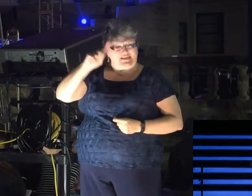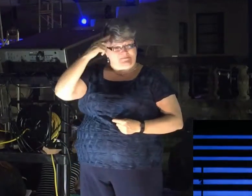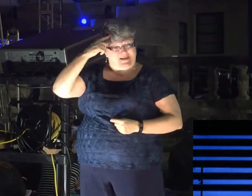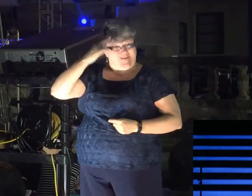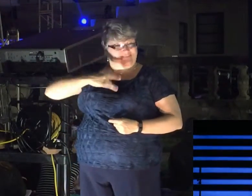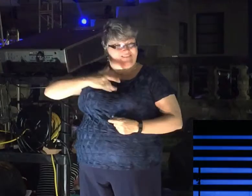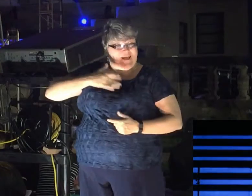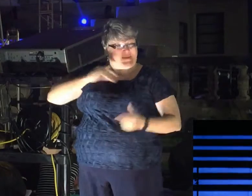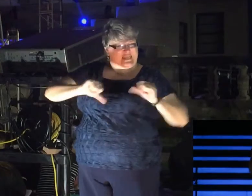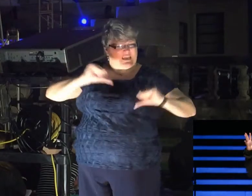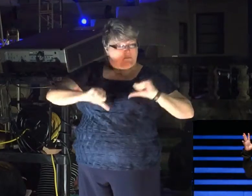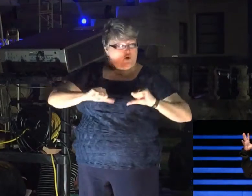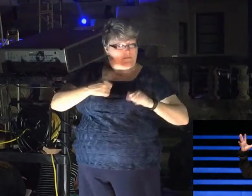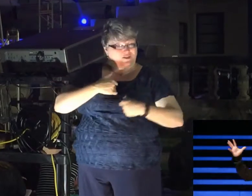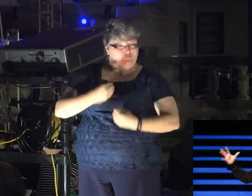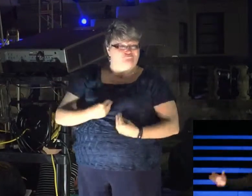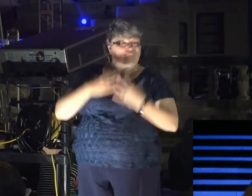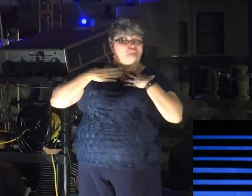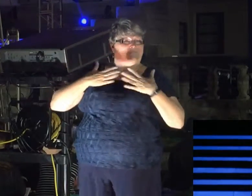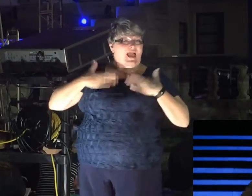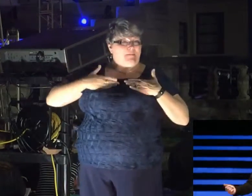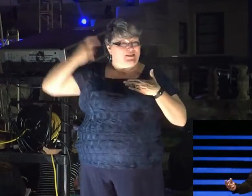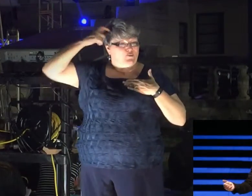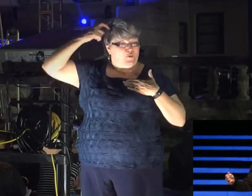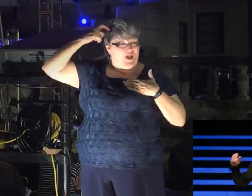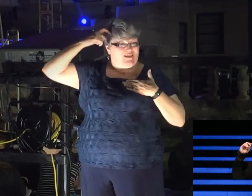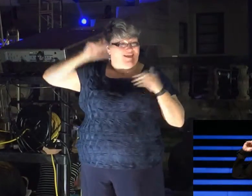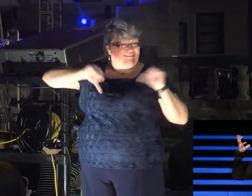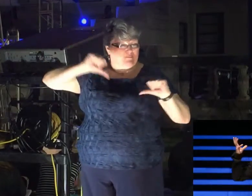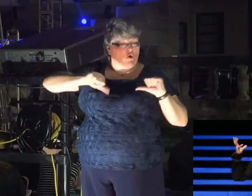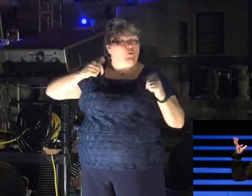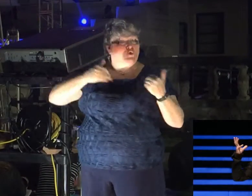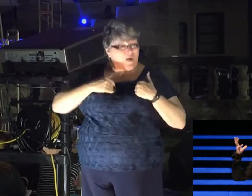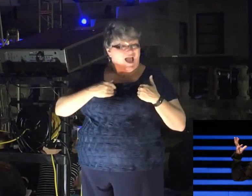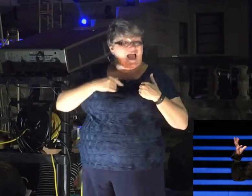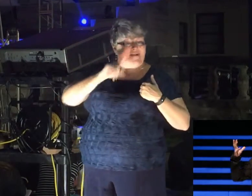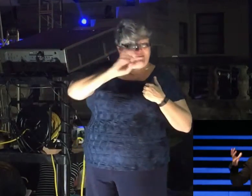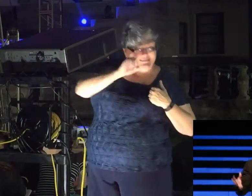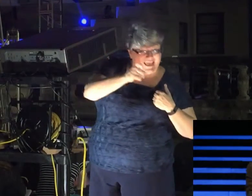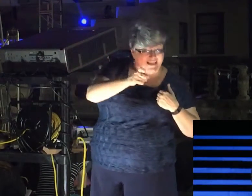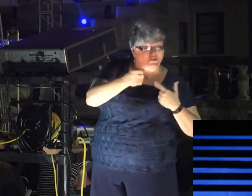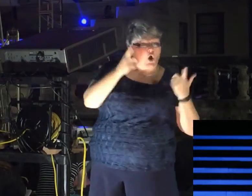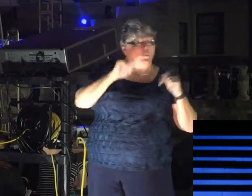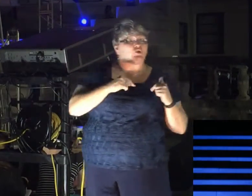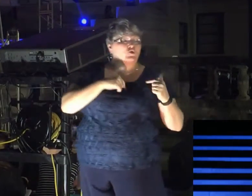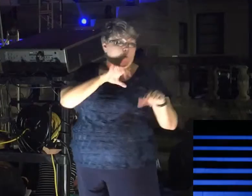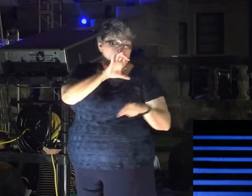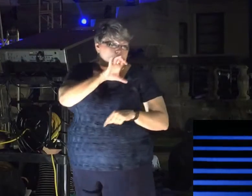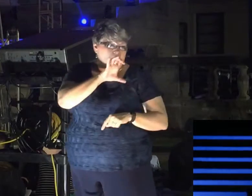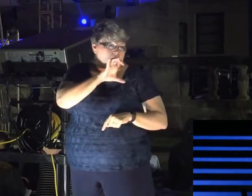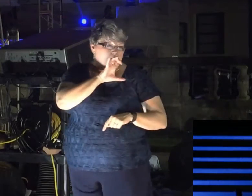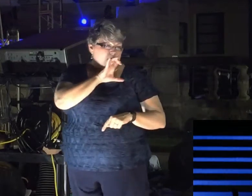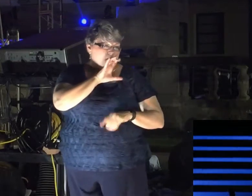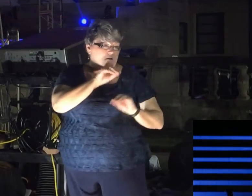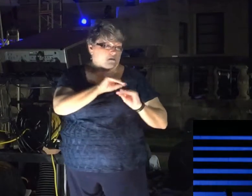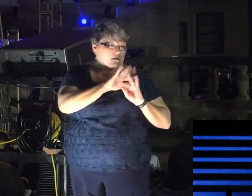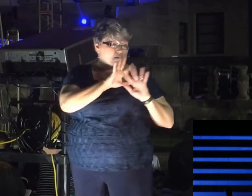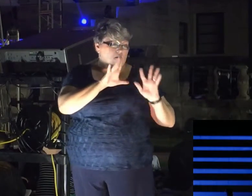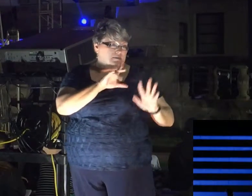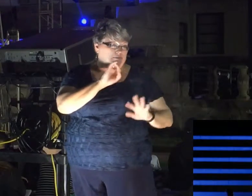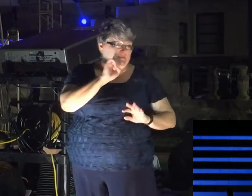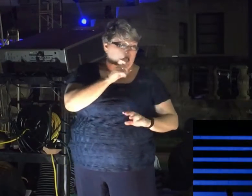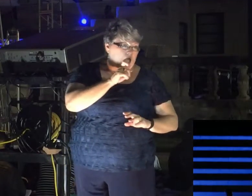system. Dopamine is the happy chemical in your brain. And he says when you have sex or when you watch a